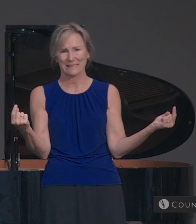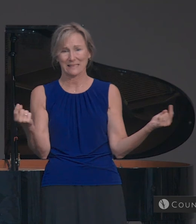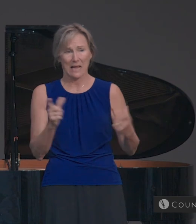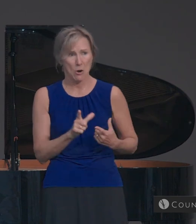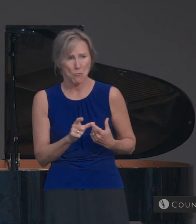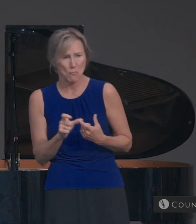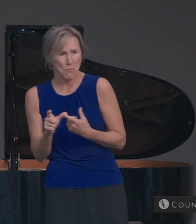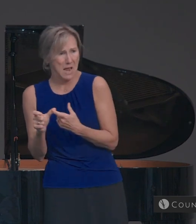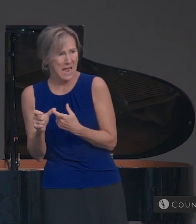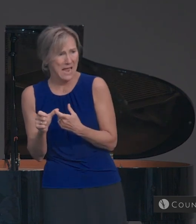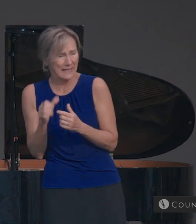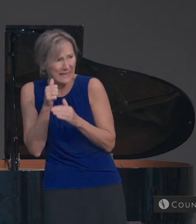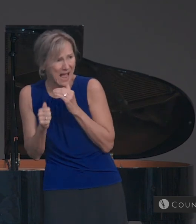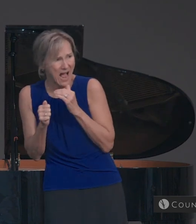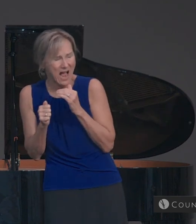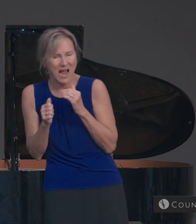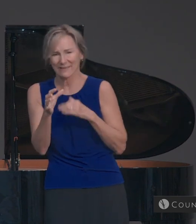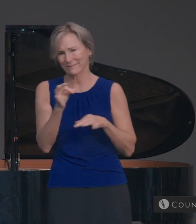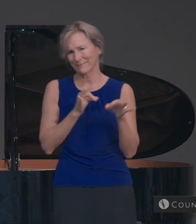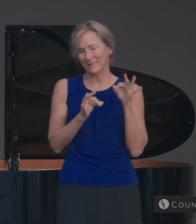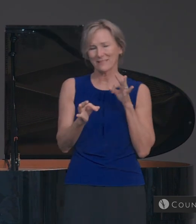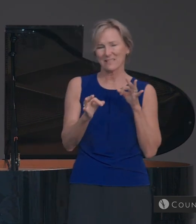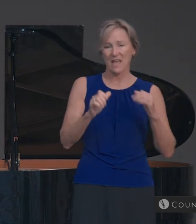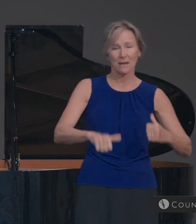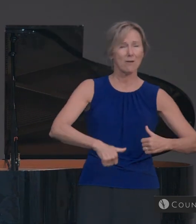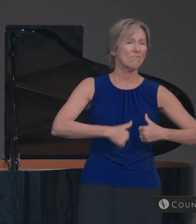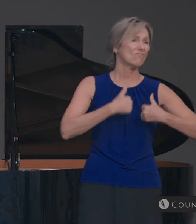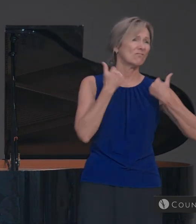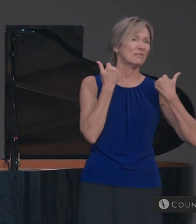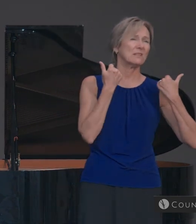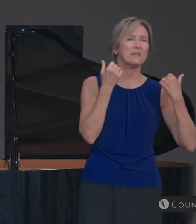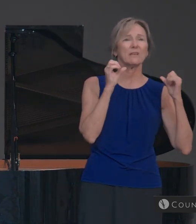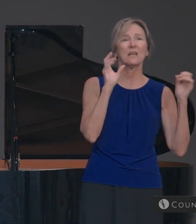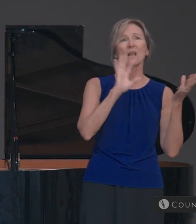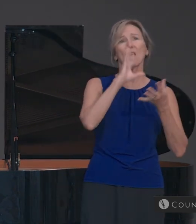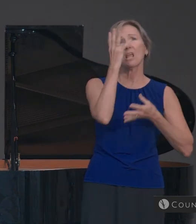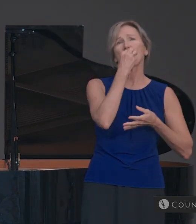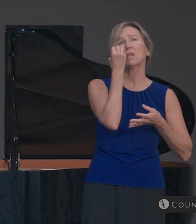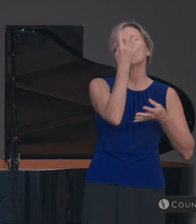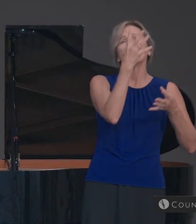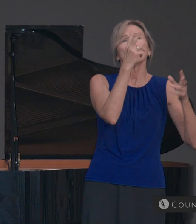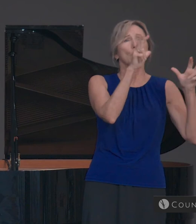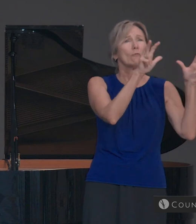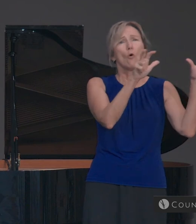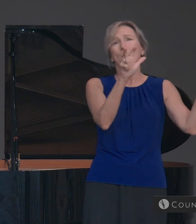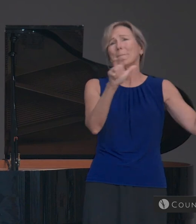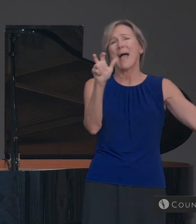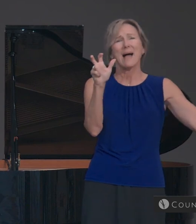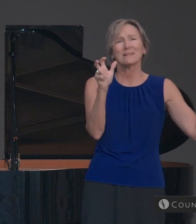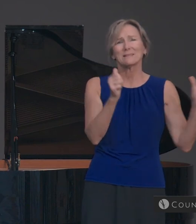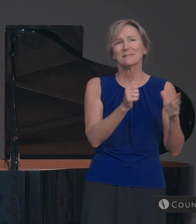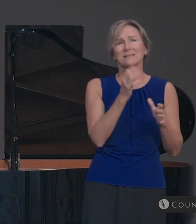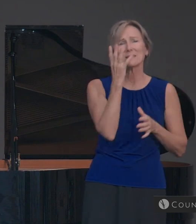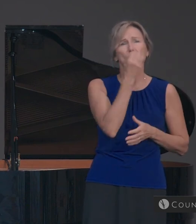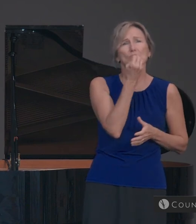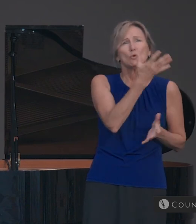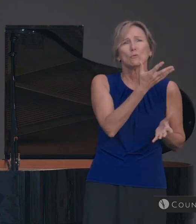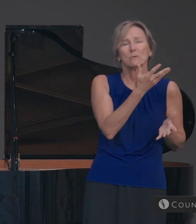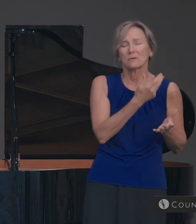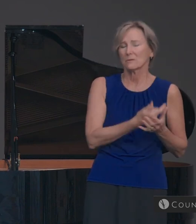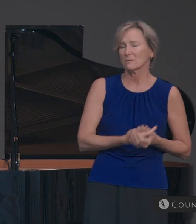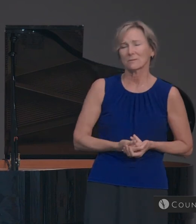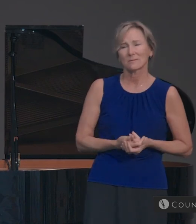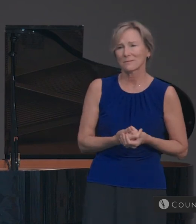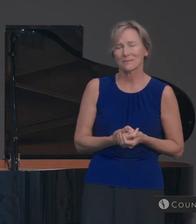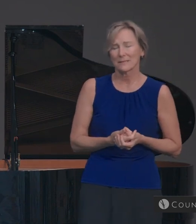glorious reigning in their palaces, and trust me, the houses they built for themselves were amazingly beautiful. But rather than